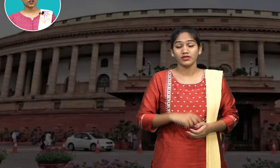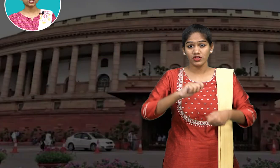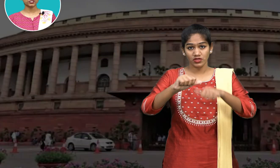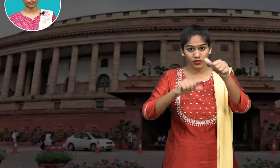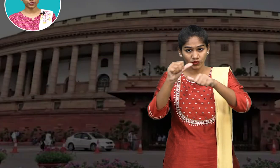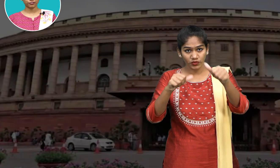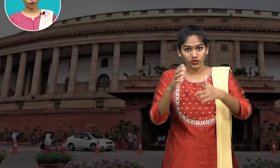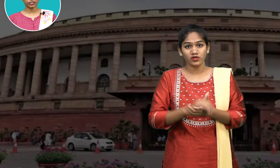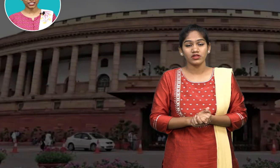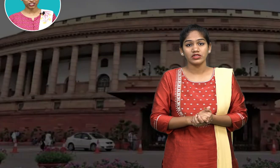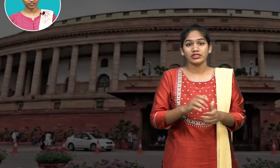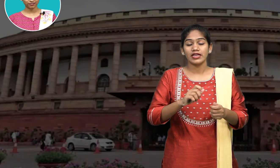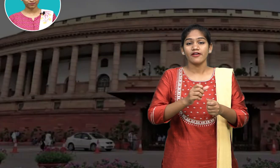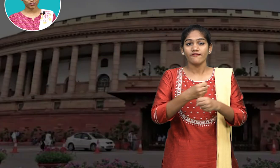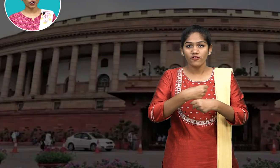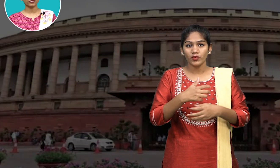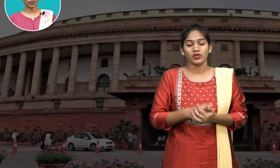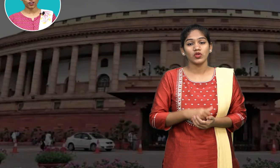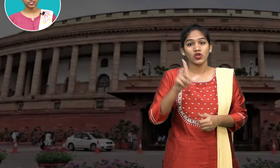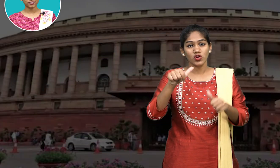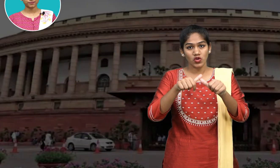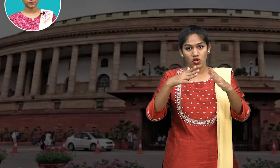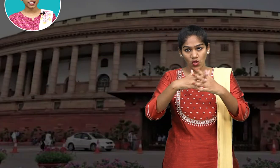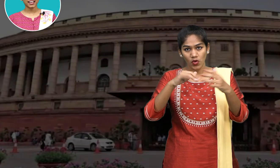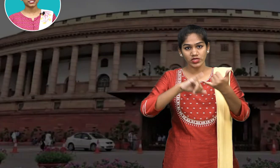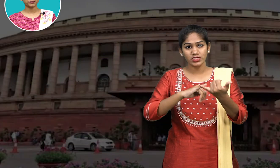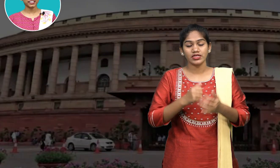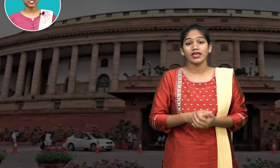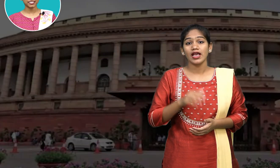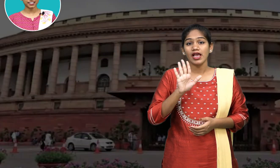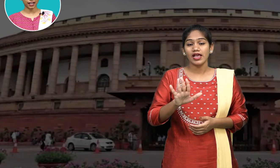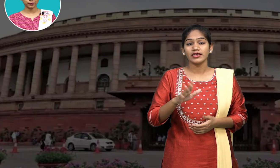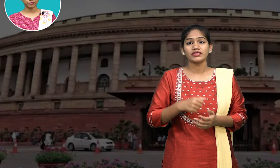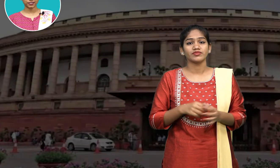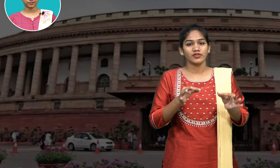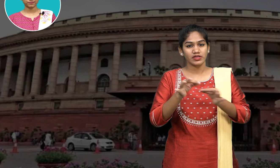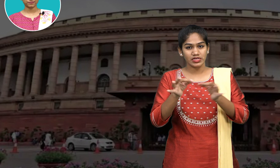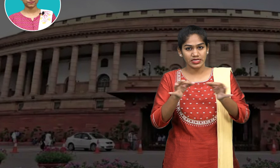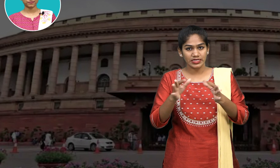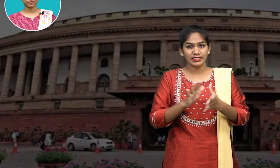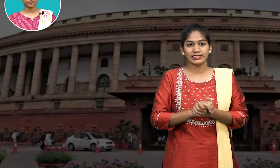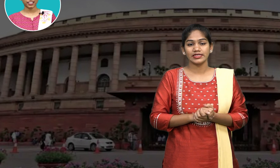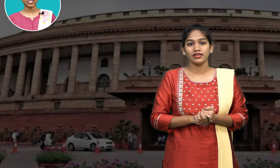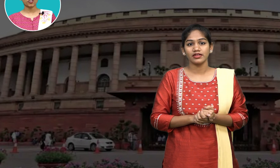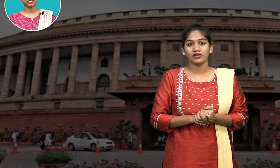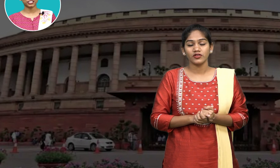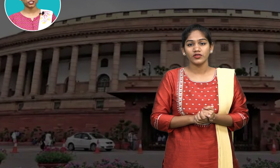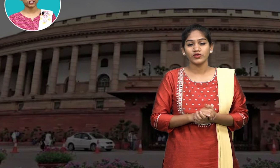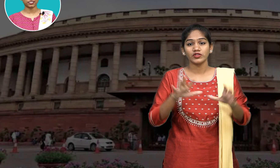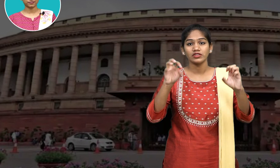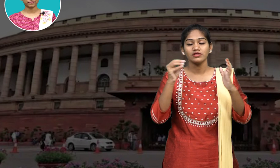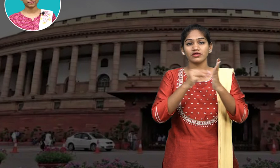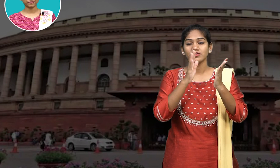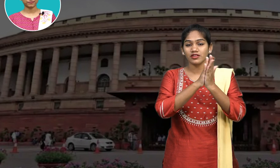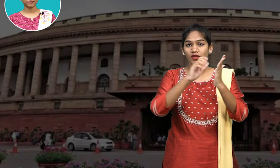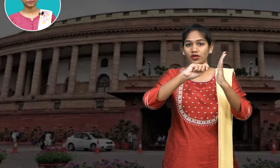The process of the formulation of laws has been described in the